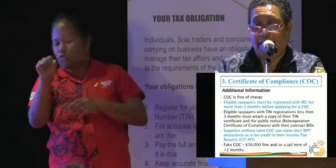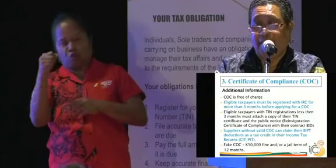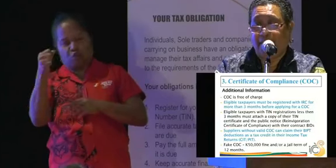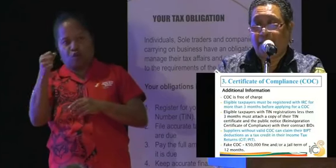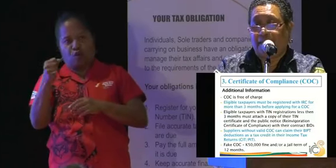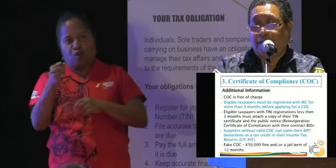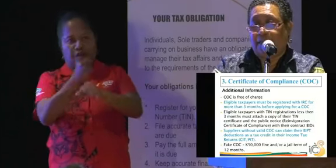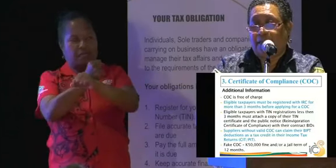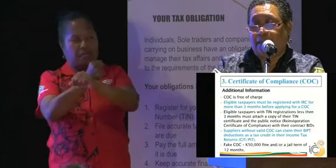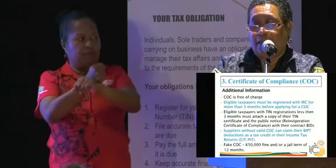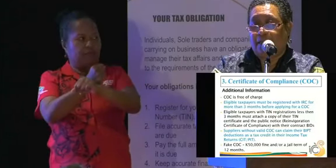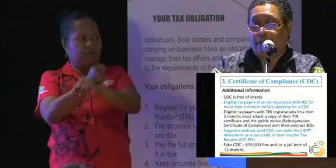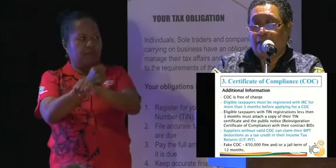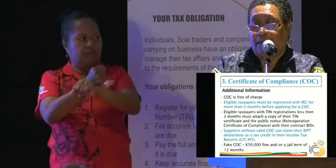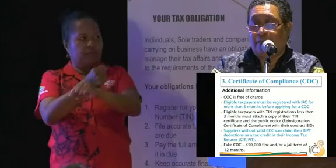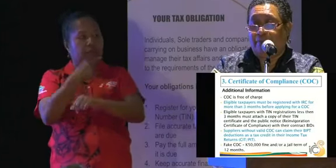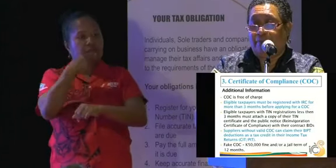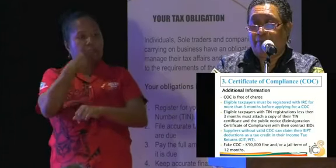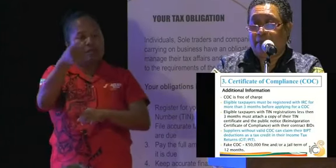IRC.